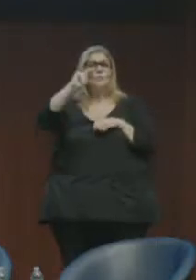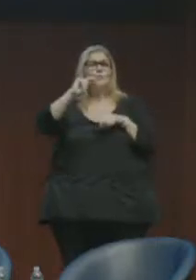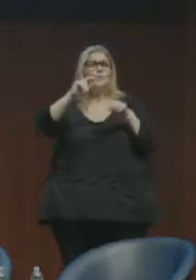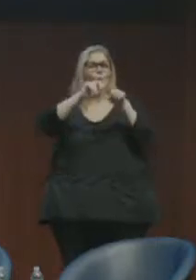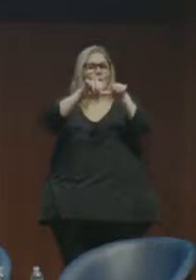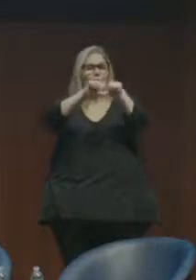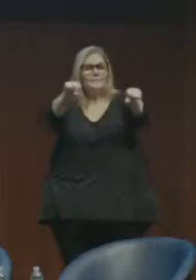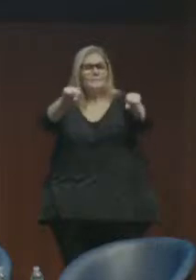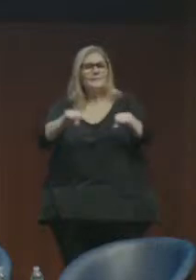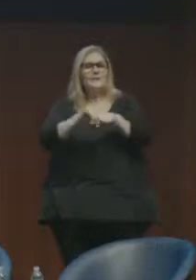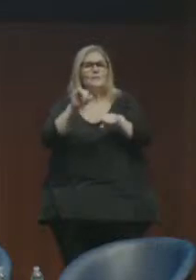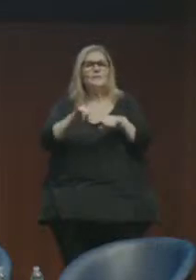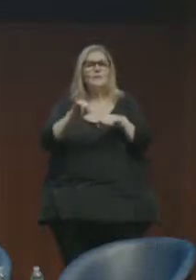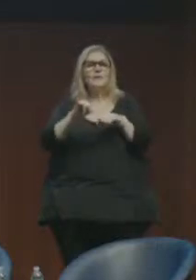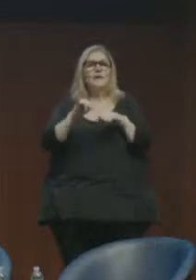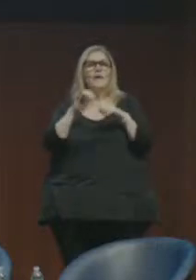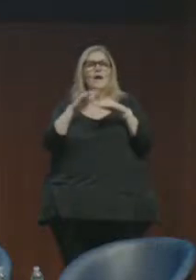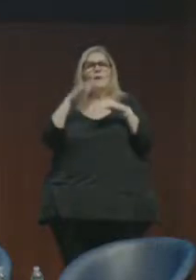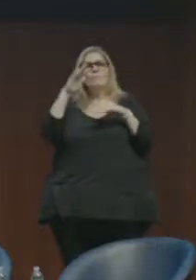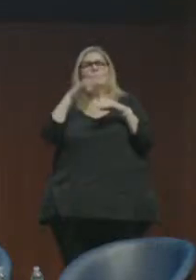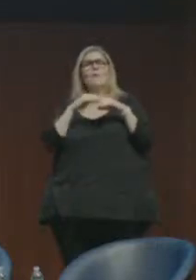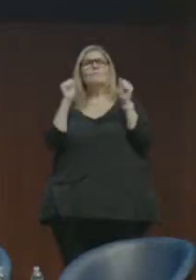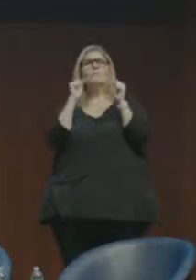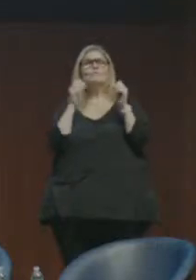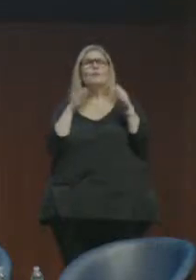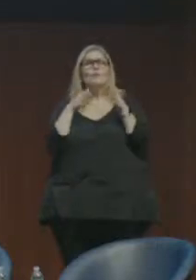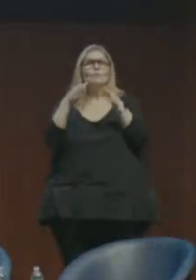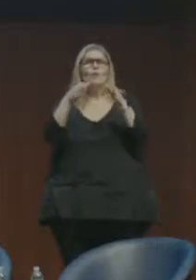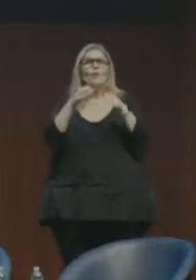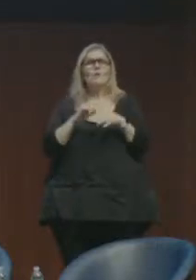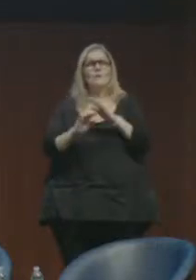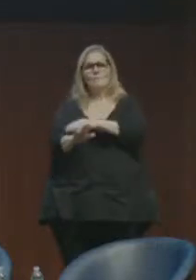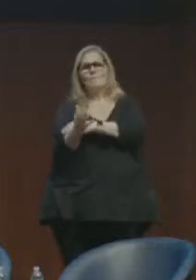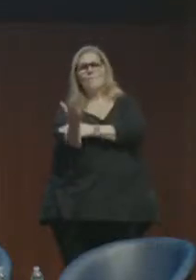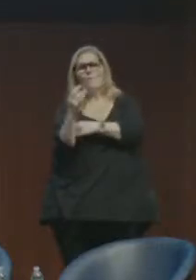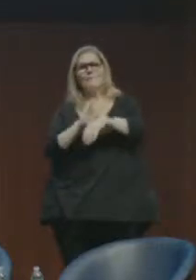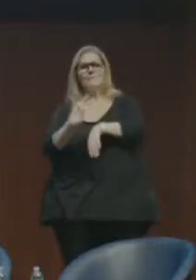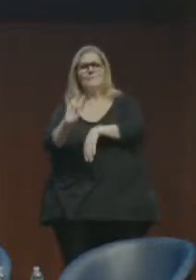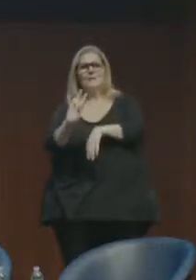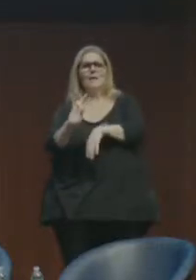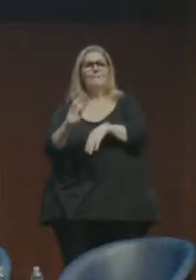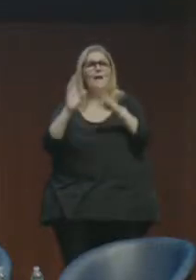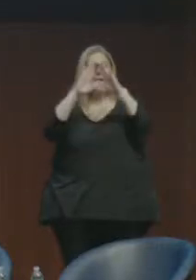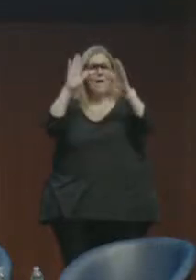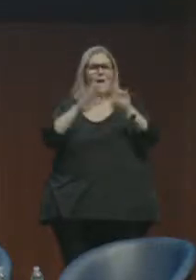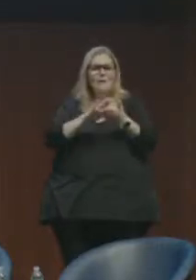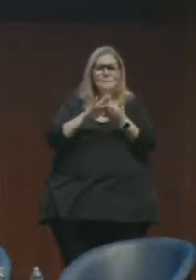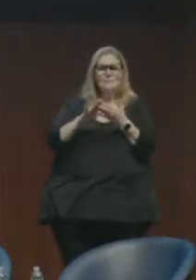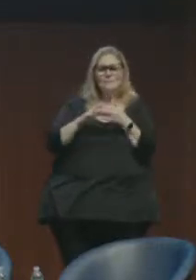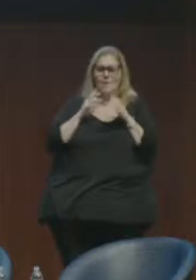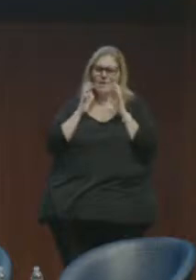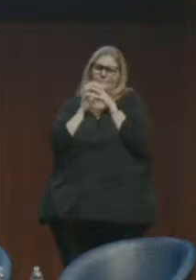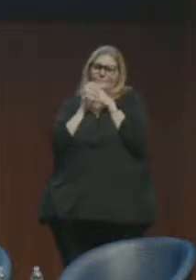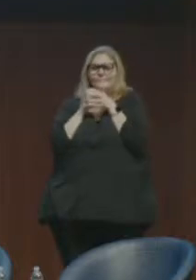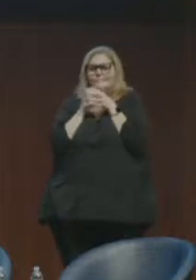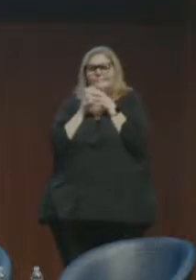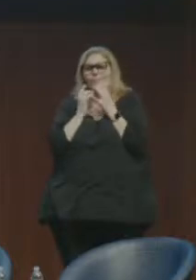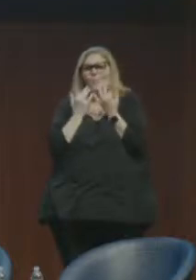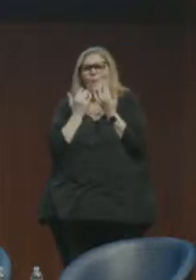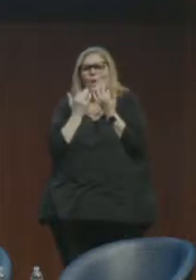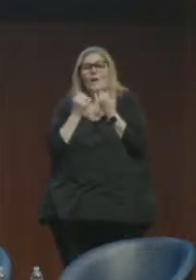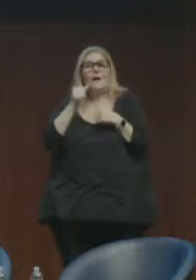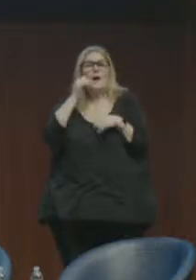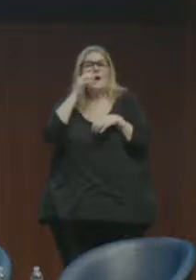Plaza, above frigid railroad, 7 a.m., housekeepers huddle, Our Lady